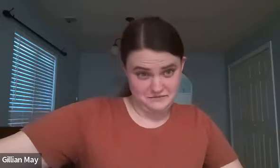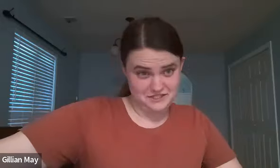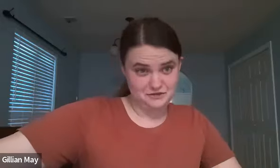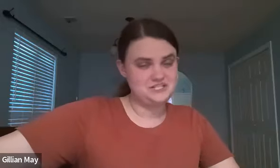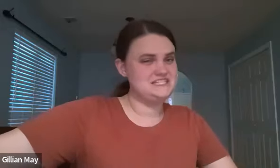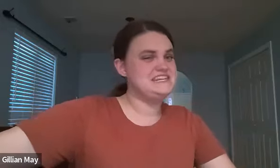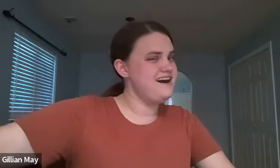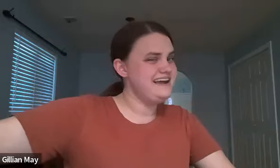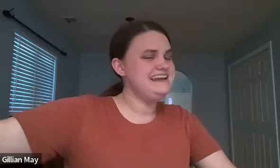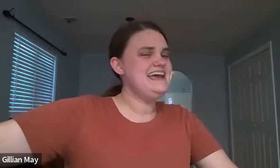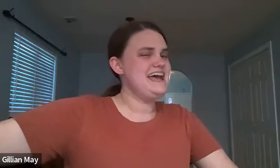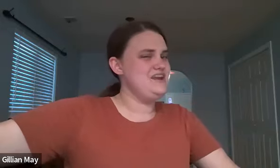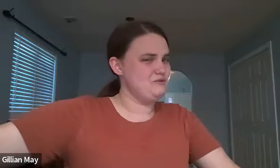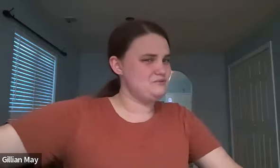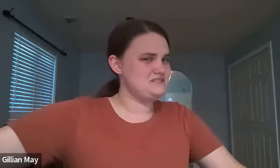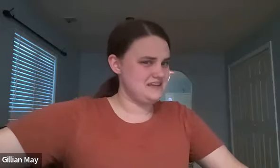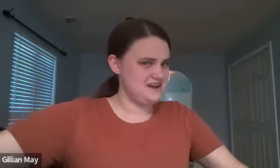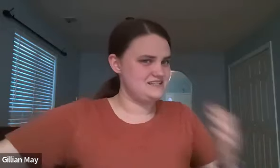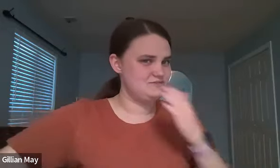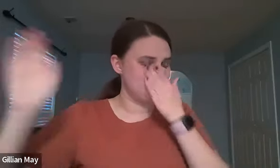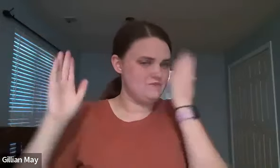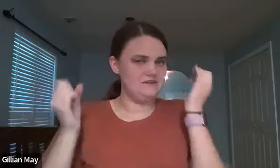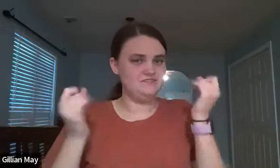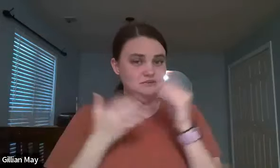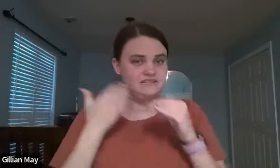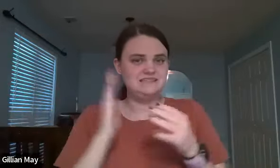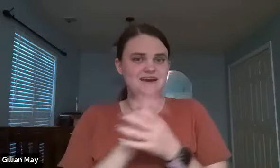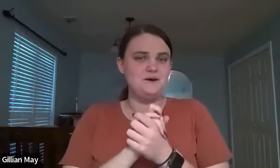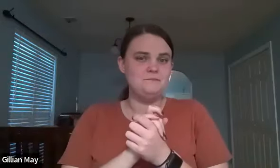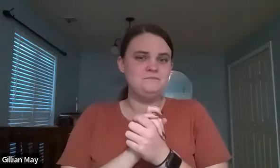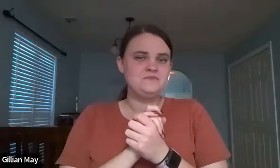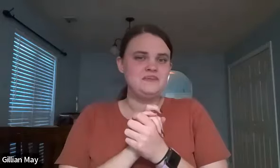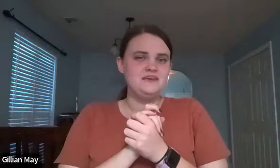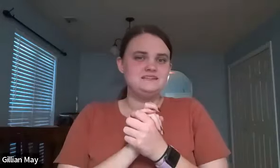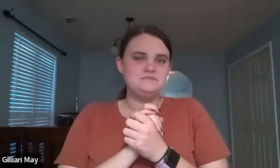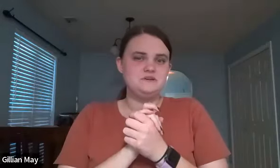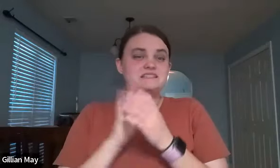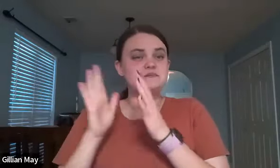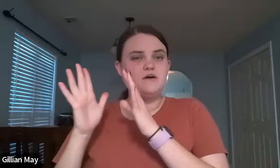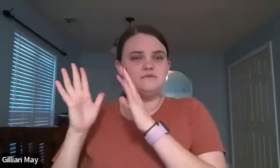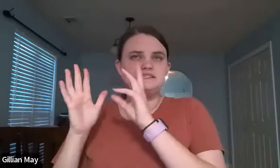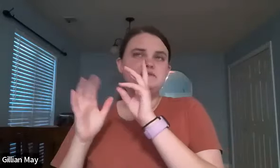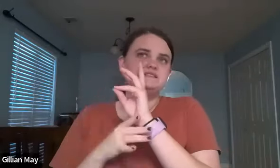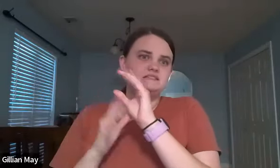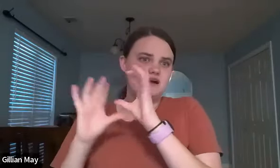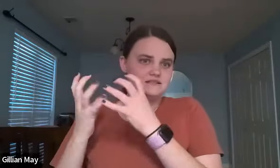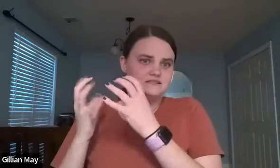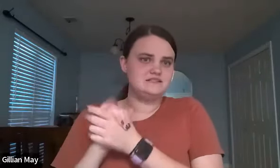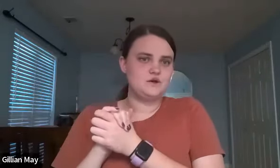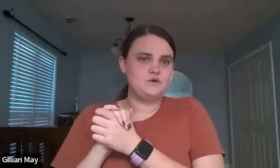them this year, which is not a normal size for amount of students. Because I have about 6 classes, so it's